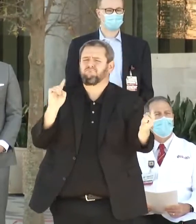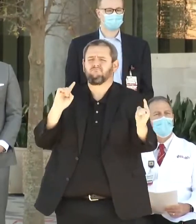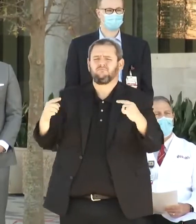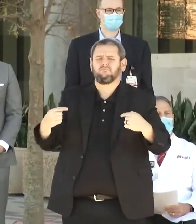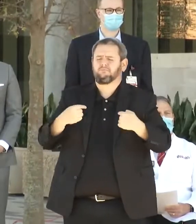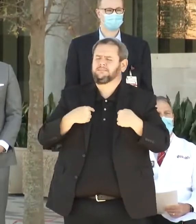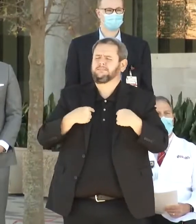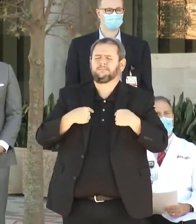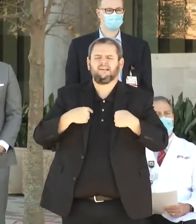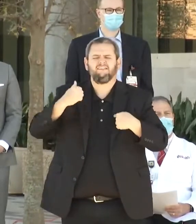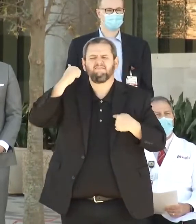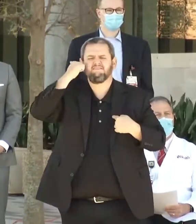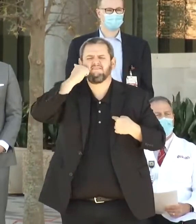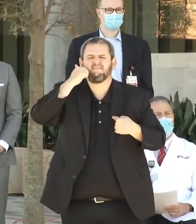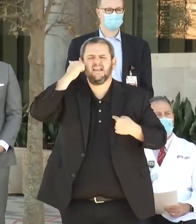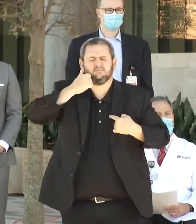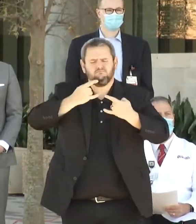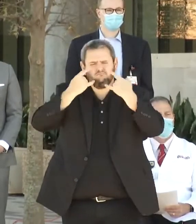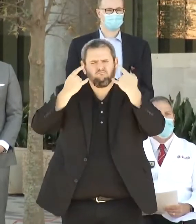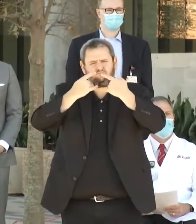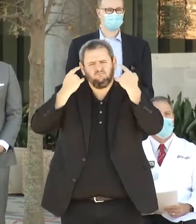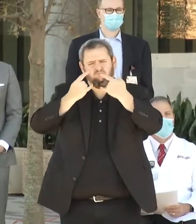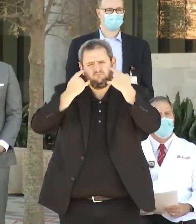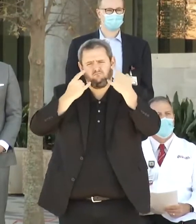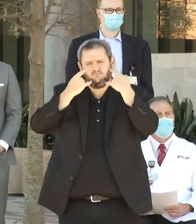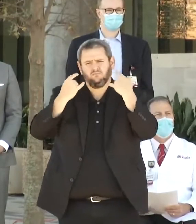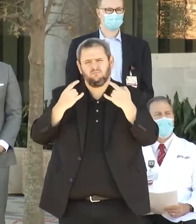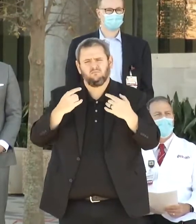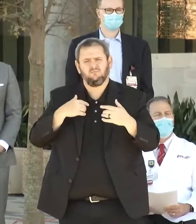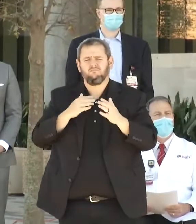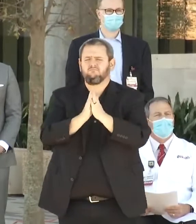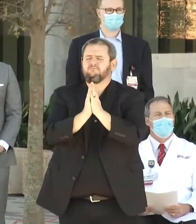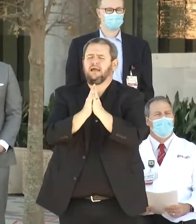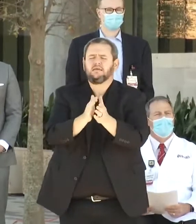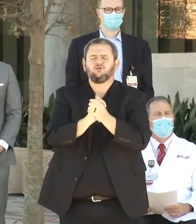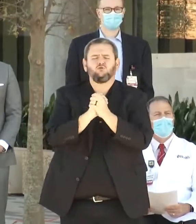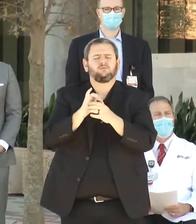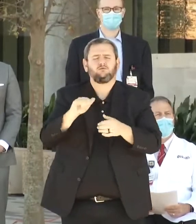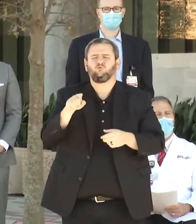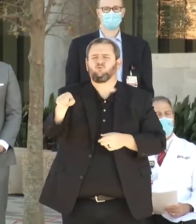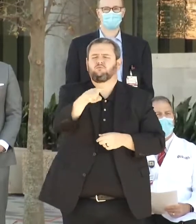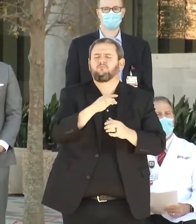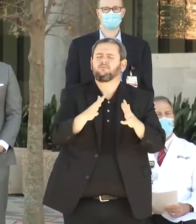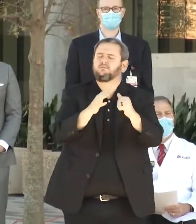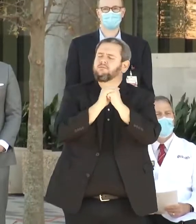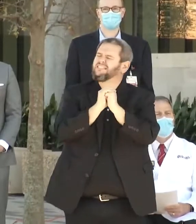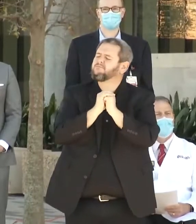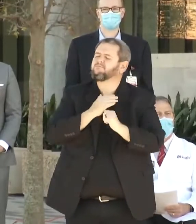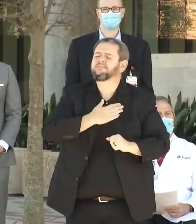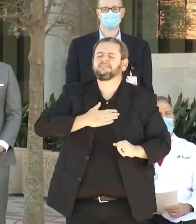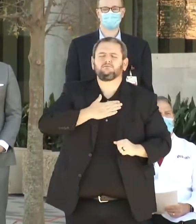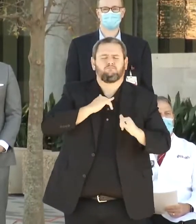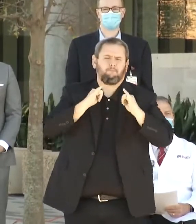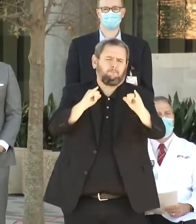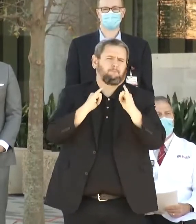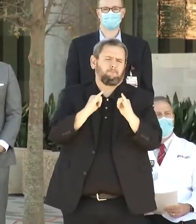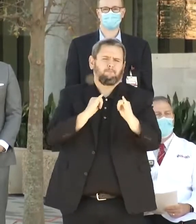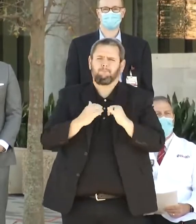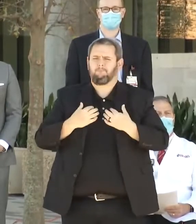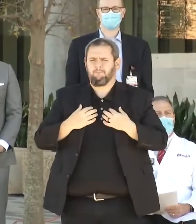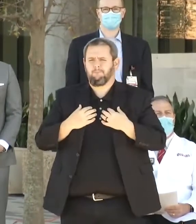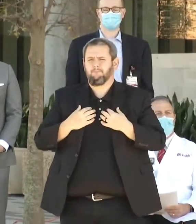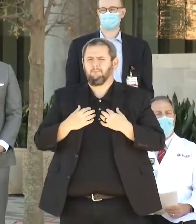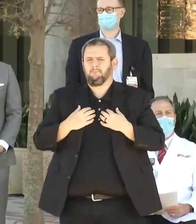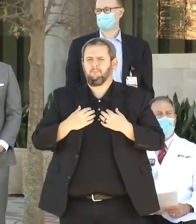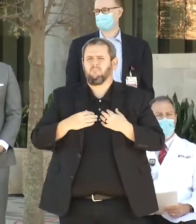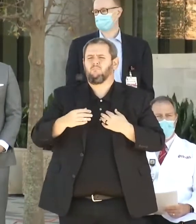as well. We urge all Oklahomans to do their part. The holidays are coming, and we know people will want